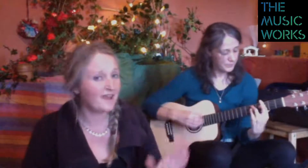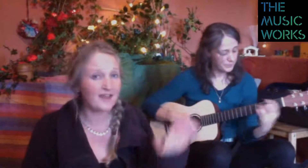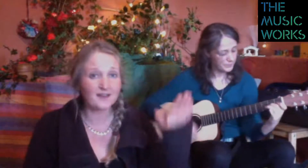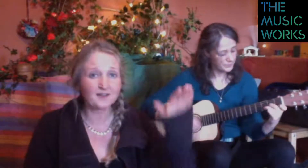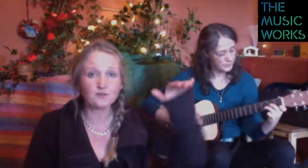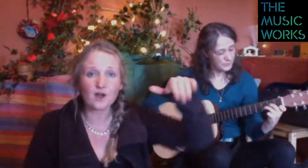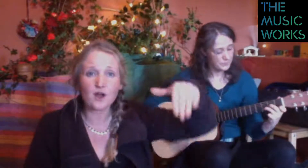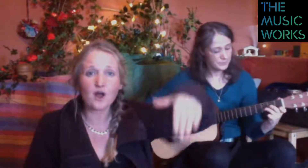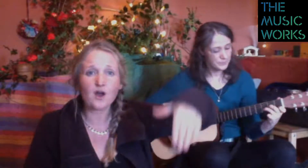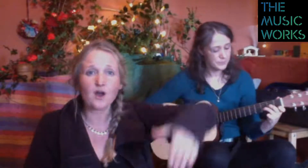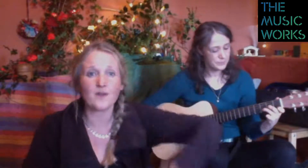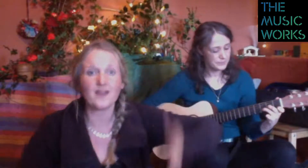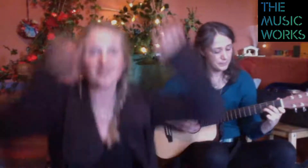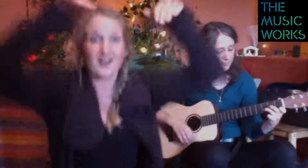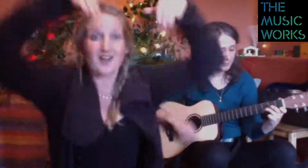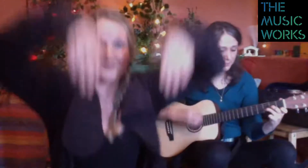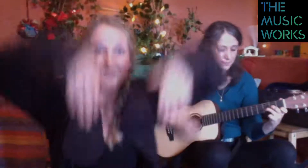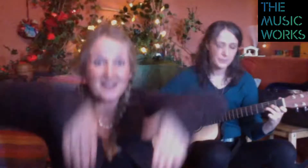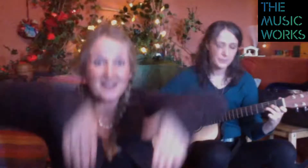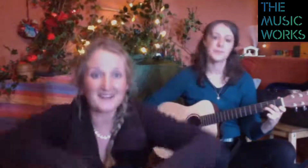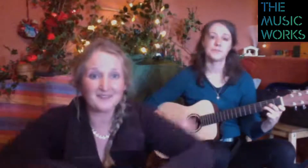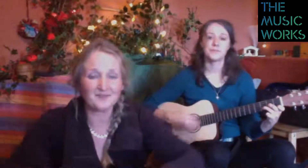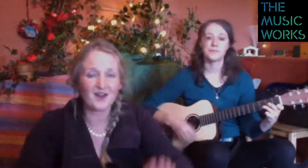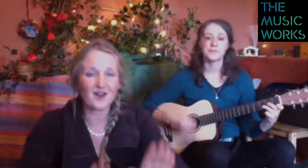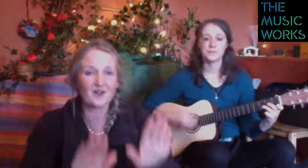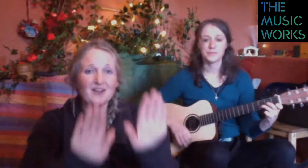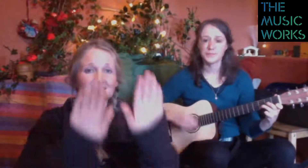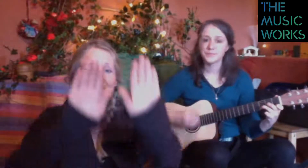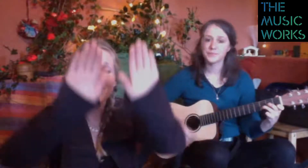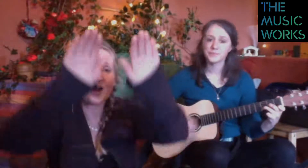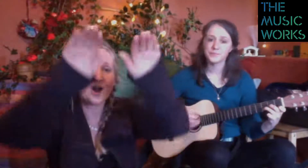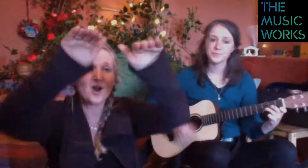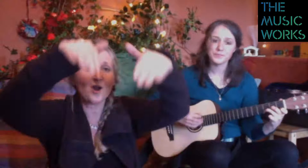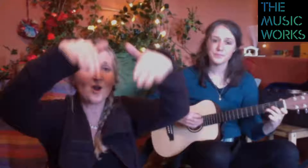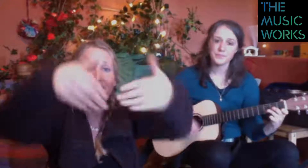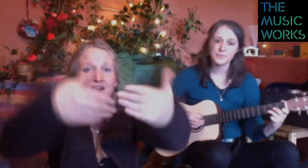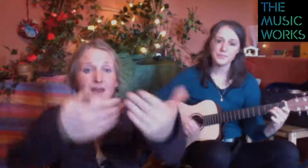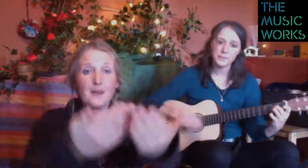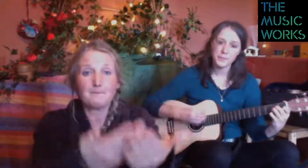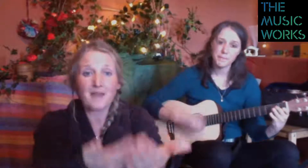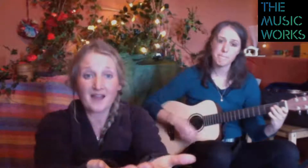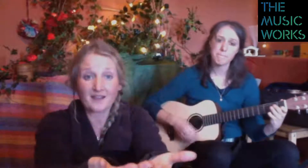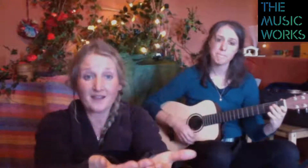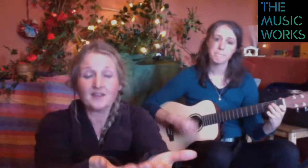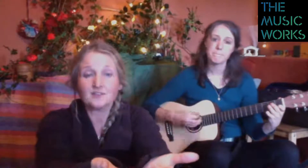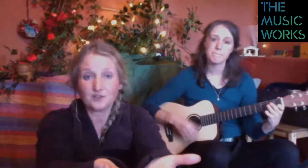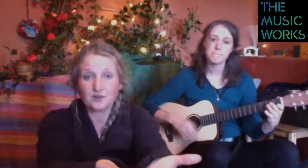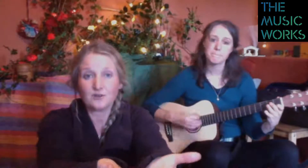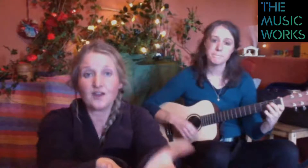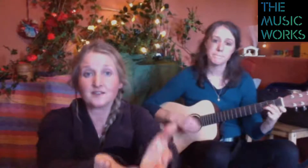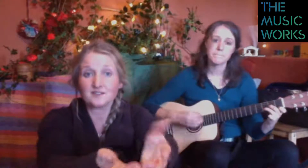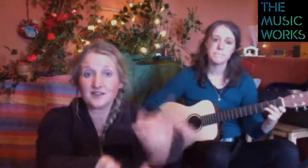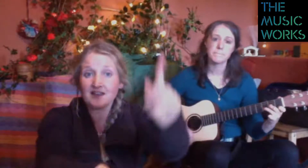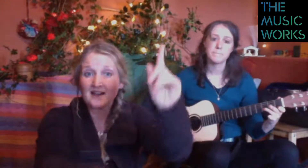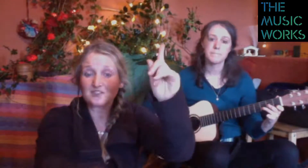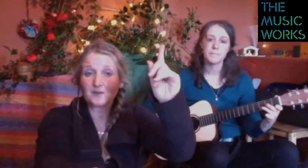and growing, the river is flowing back to the sea. Let's do it